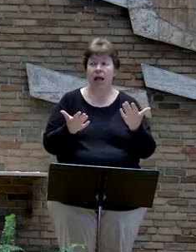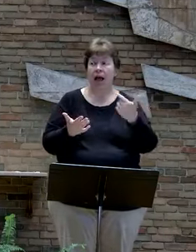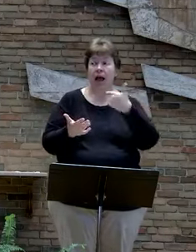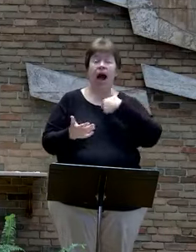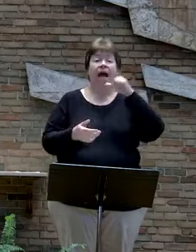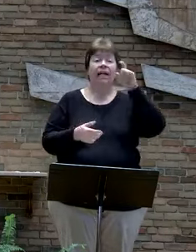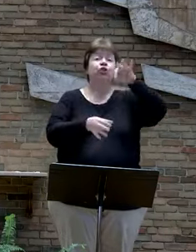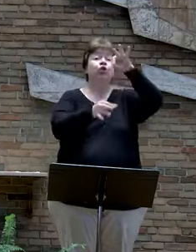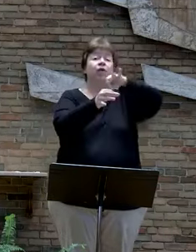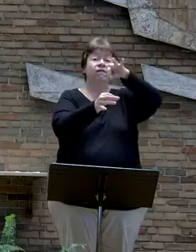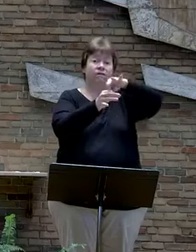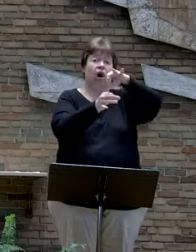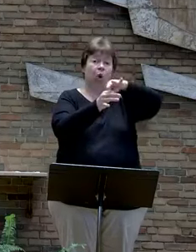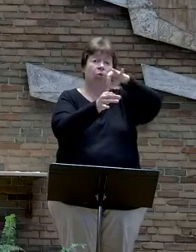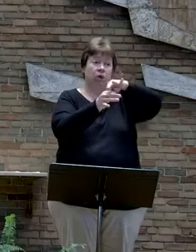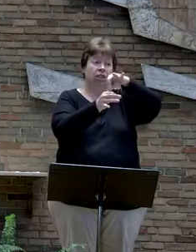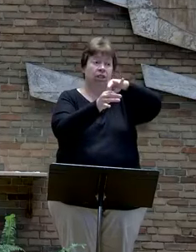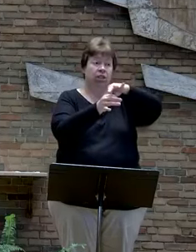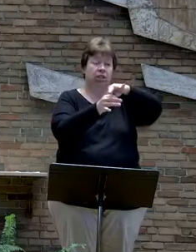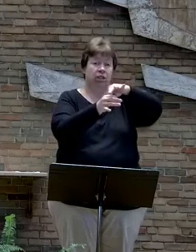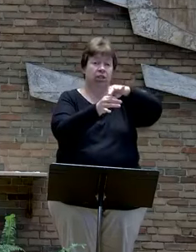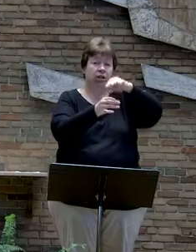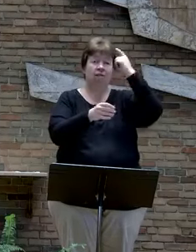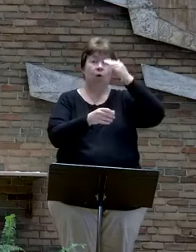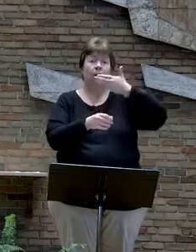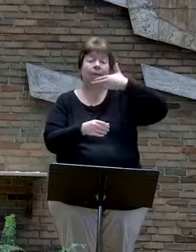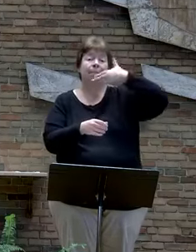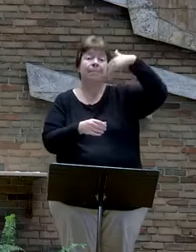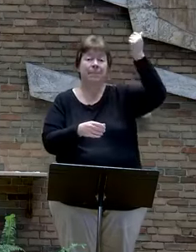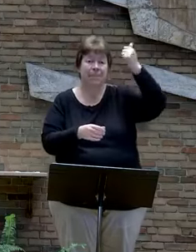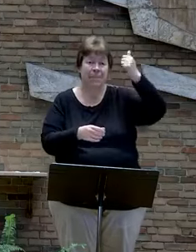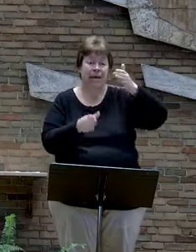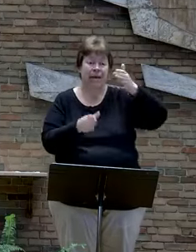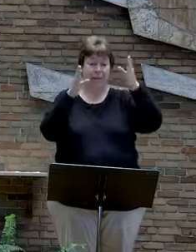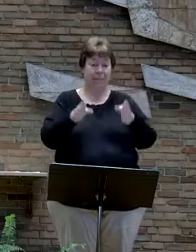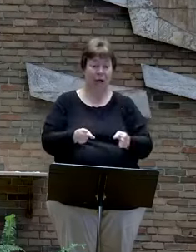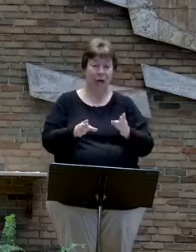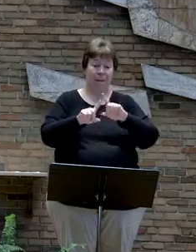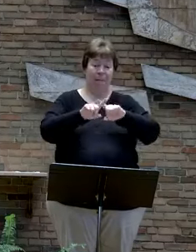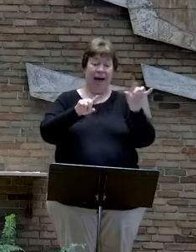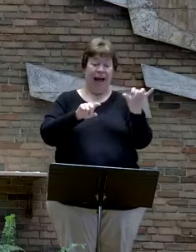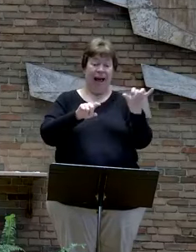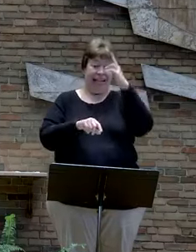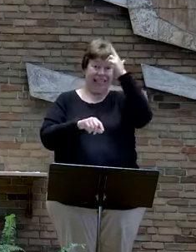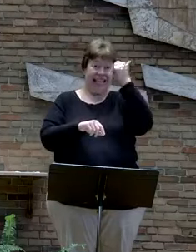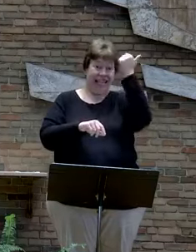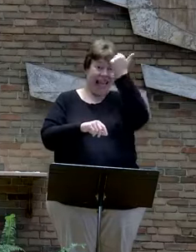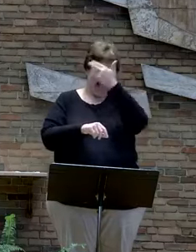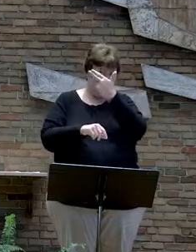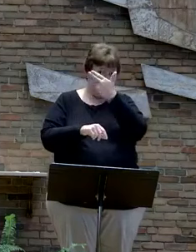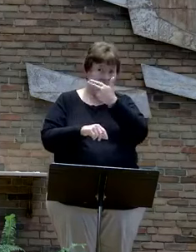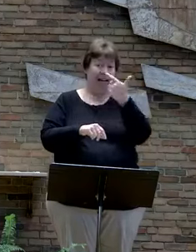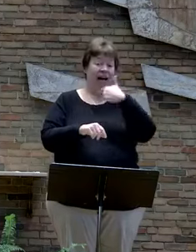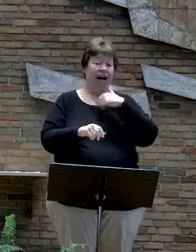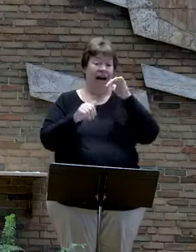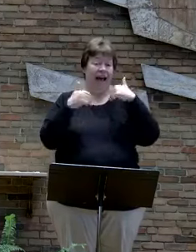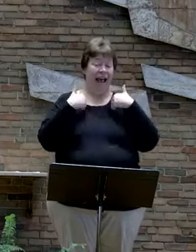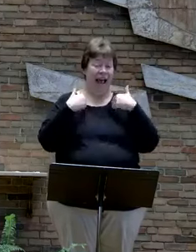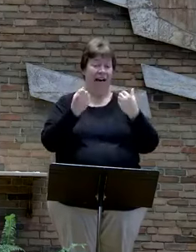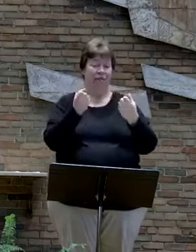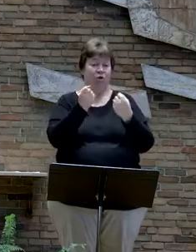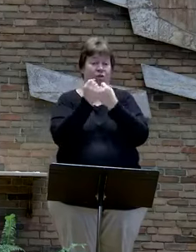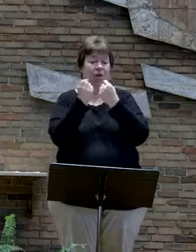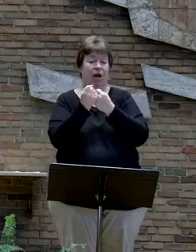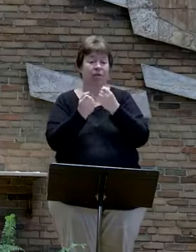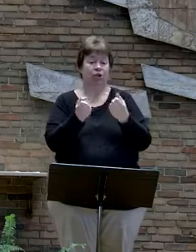is that I have to vote in the elections for the best candidate. However, as a Catholic, I have a responsibility to support life in